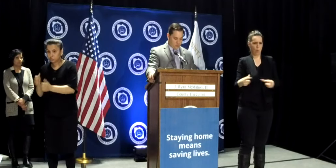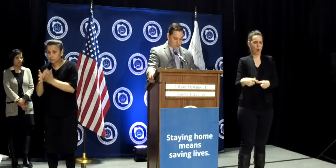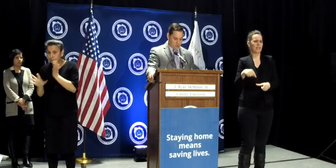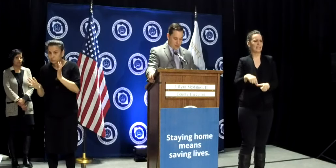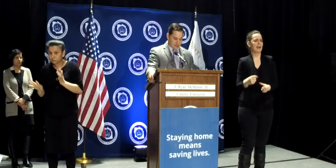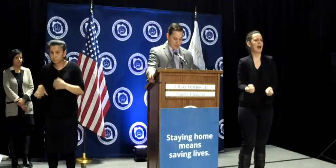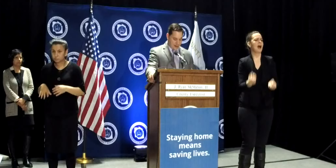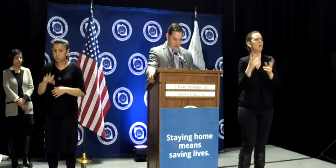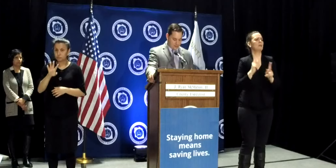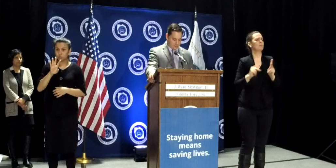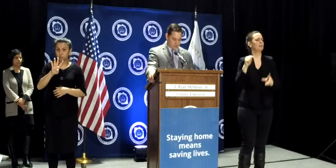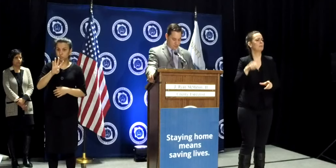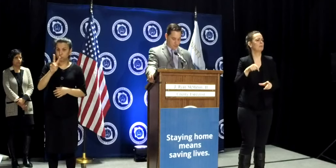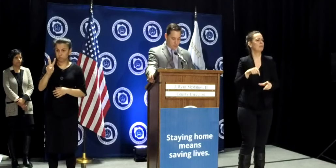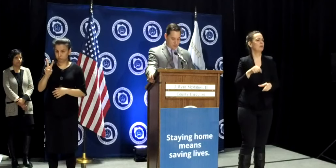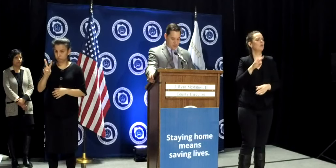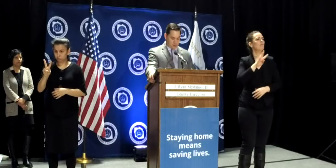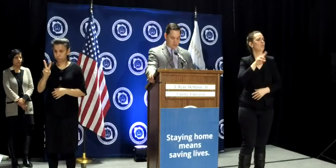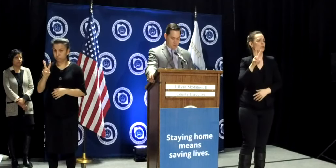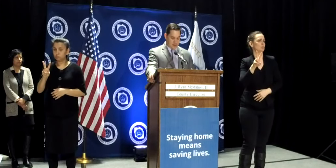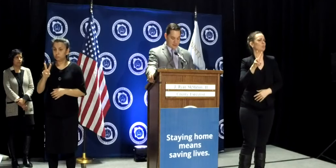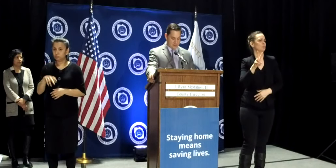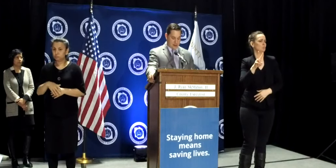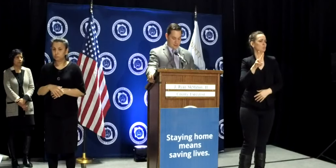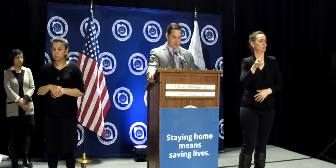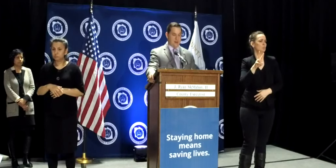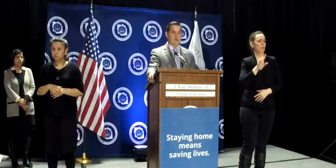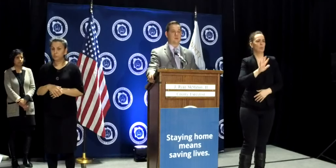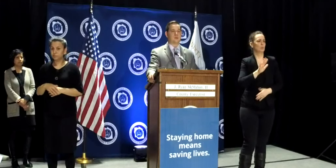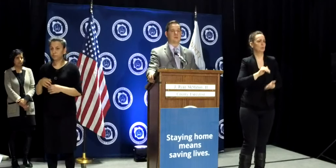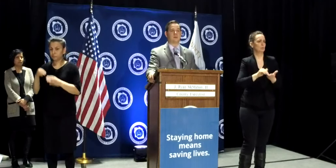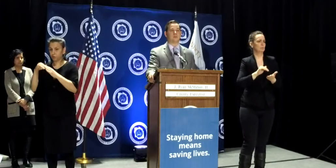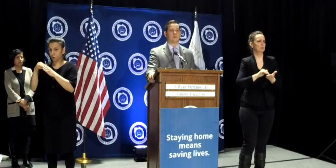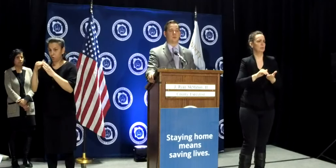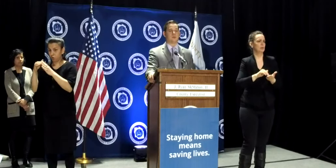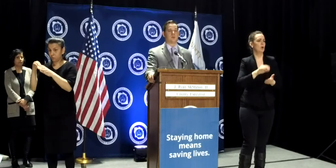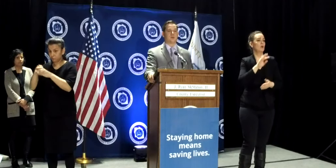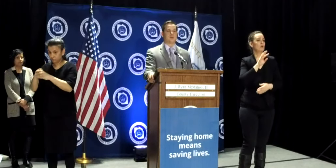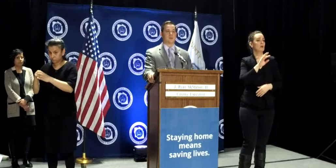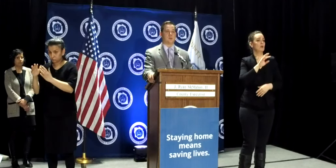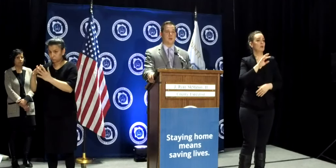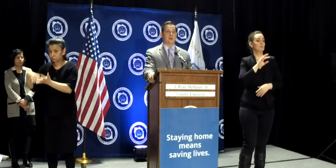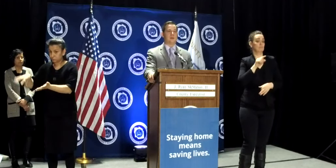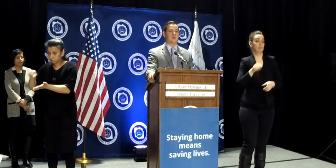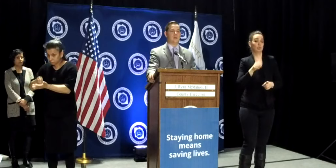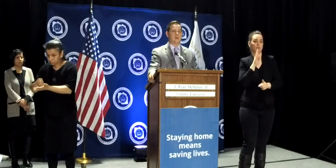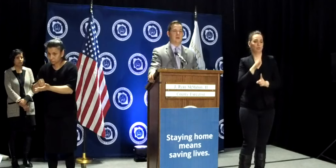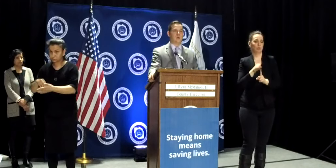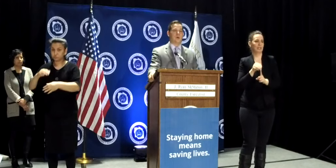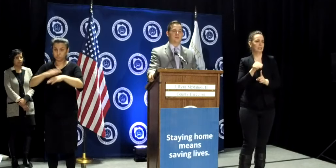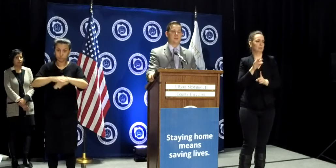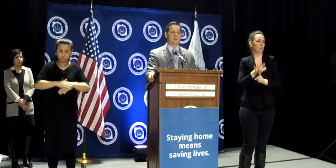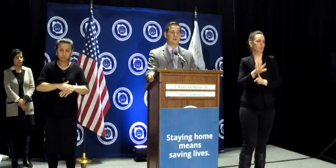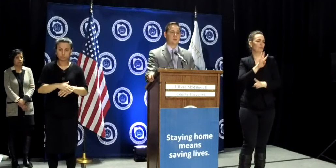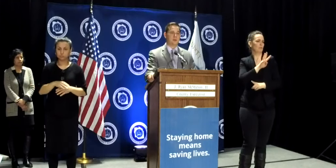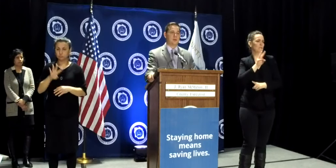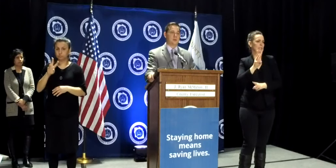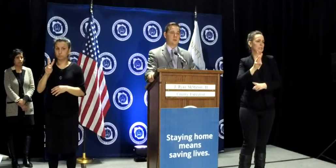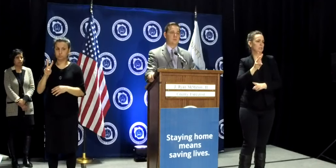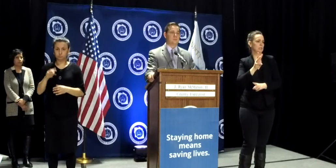We had 42 contacts, or 46 positive contact households, so those 46 were in a